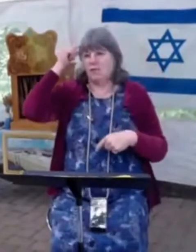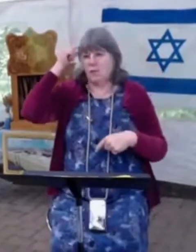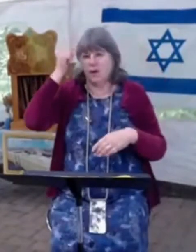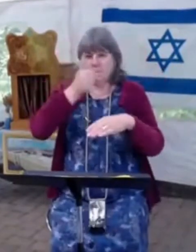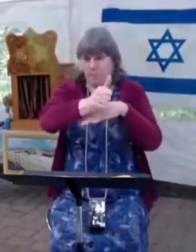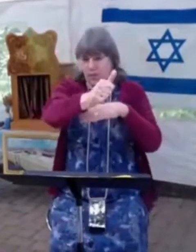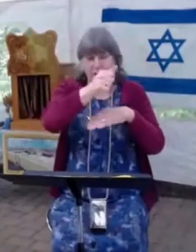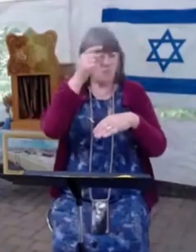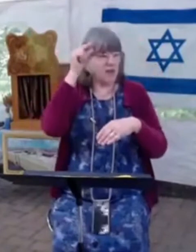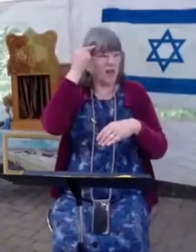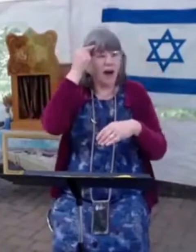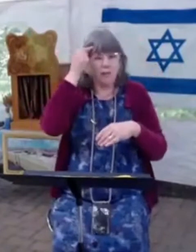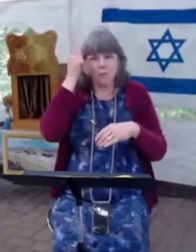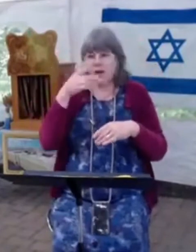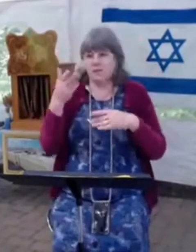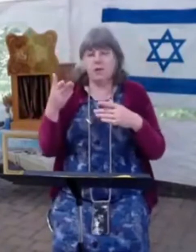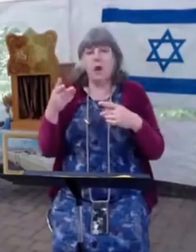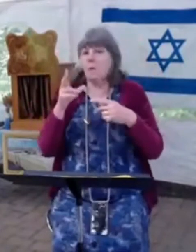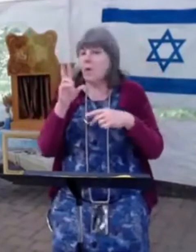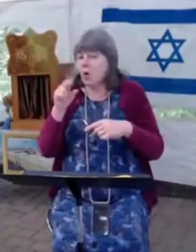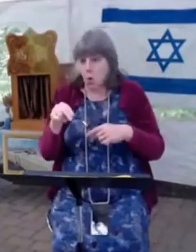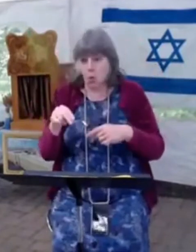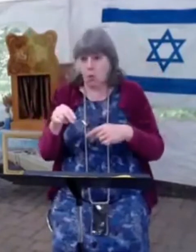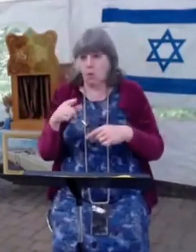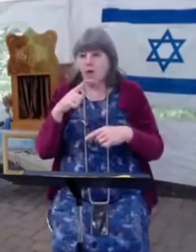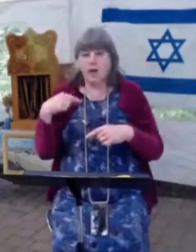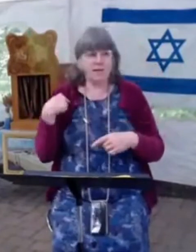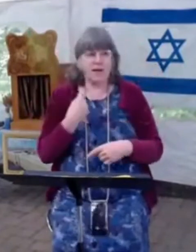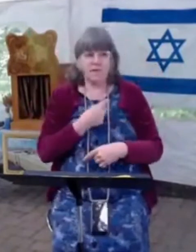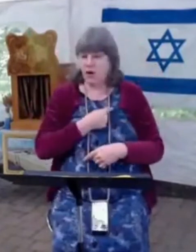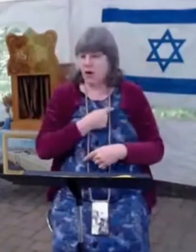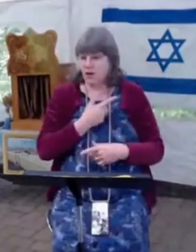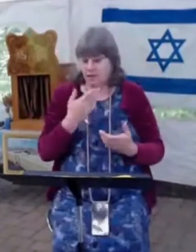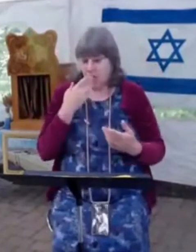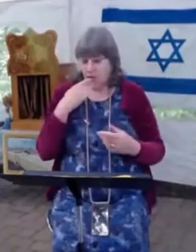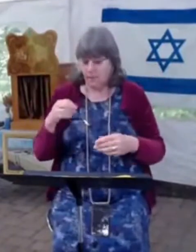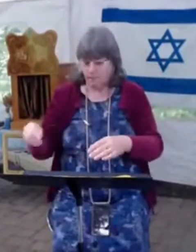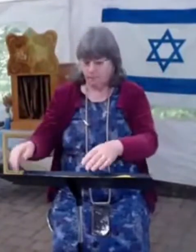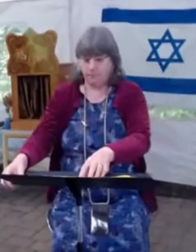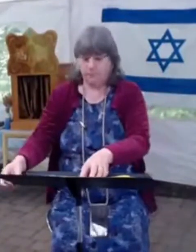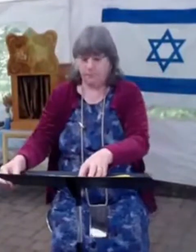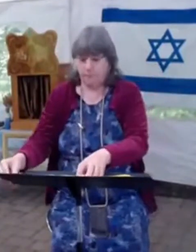or the government. It accomplishes the purpose for which it is sent.